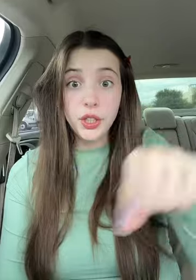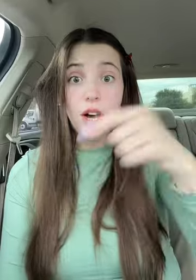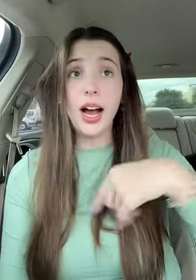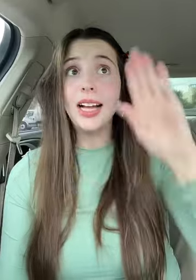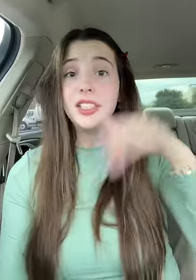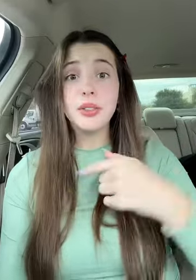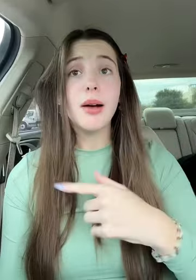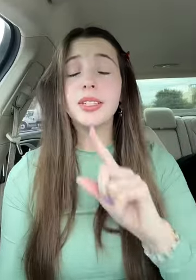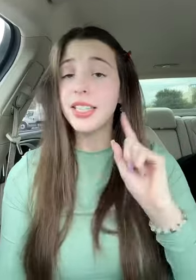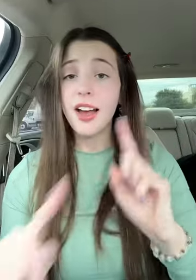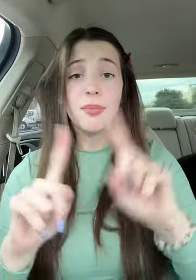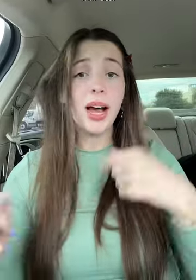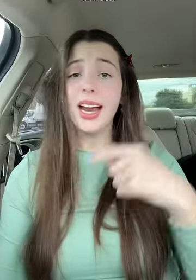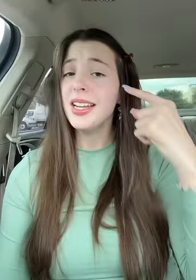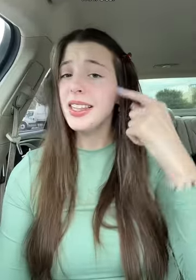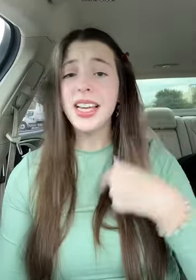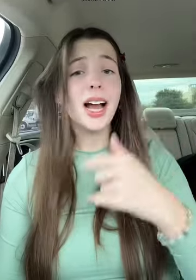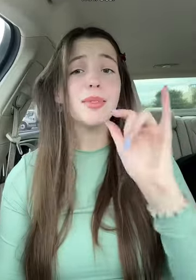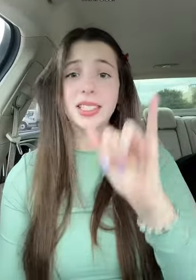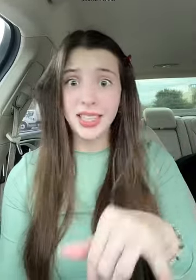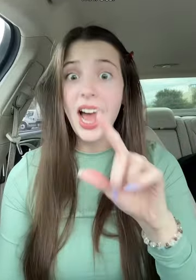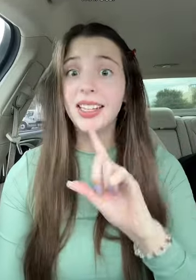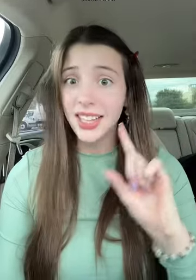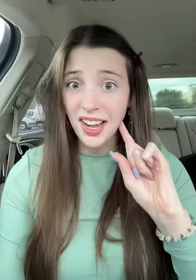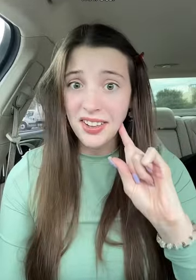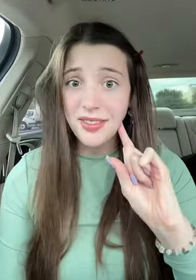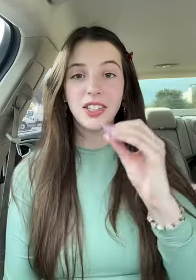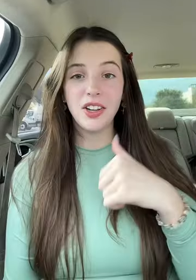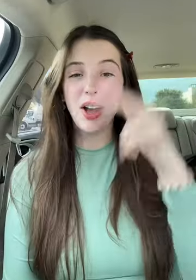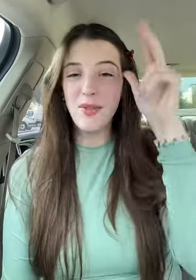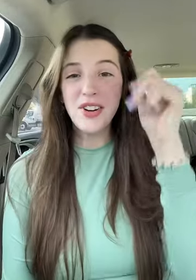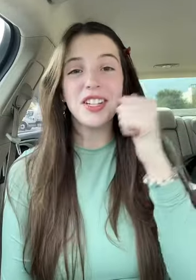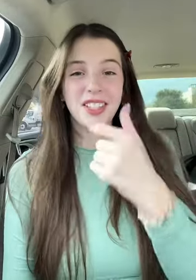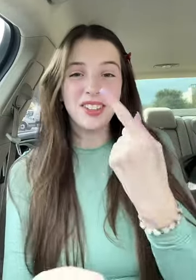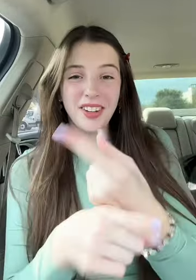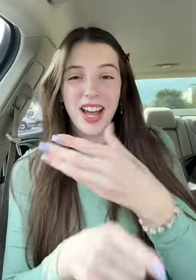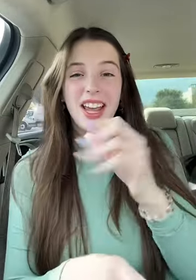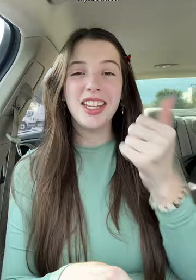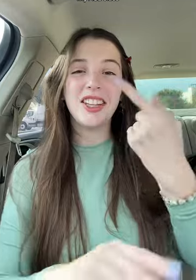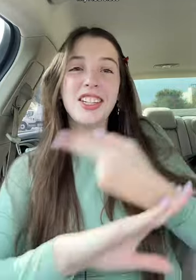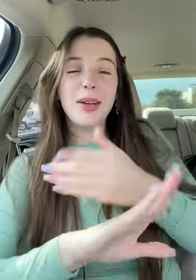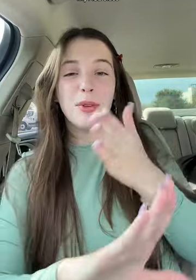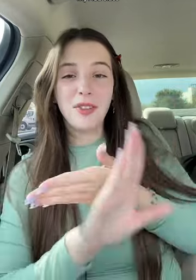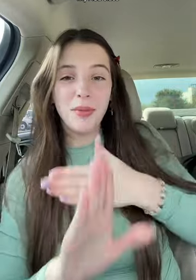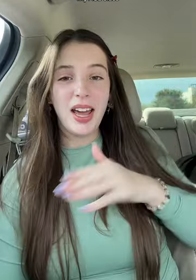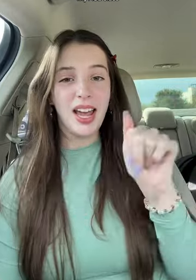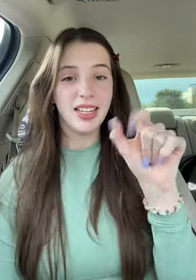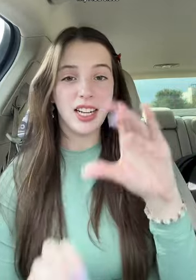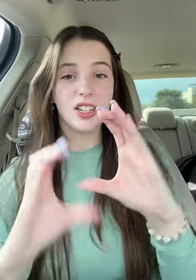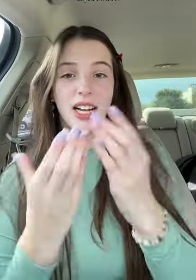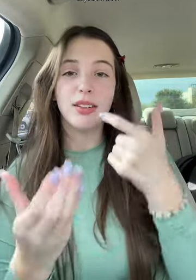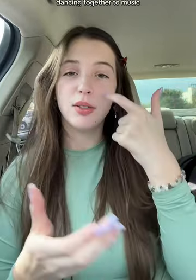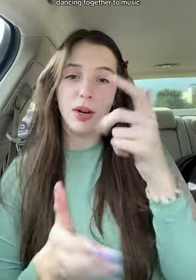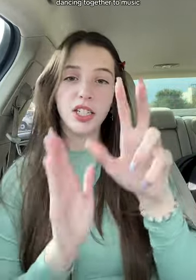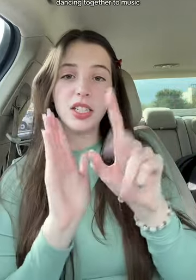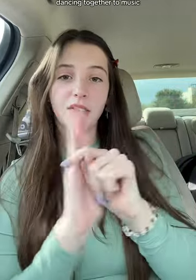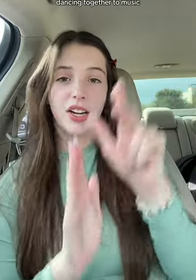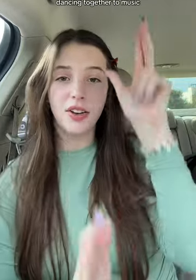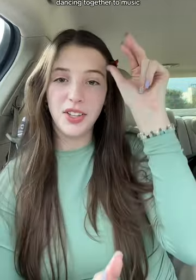Yeah, I knew I was deaf, but I didn't think I was that deaf. So I'm a horse girl, right? And the other day before my ASL class, I was watching this video of this